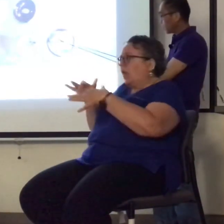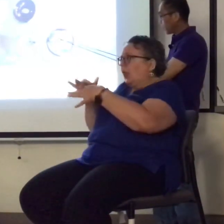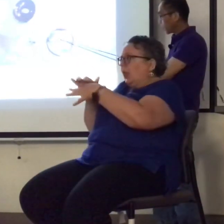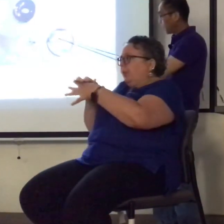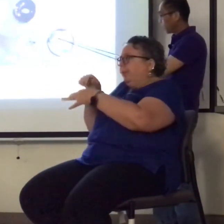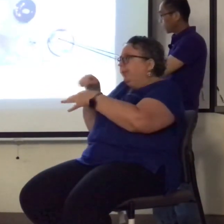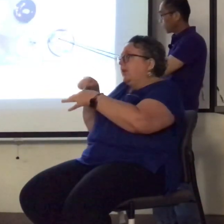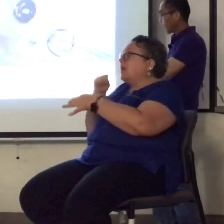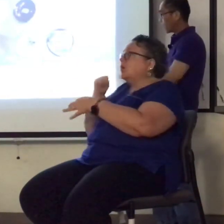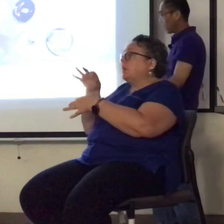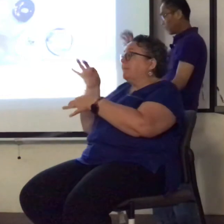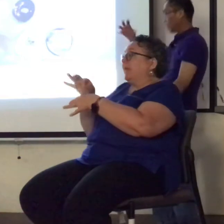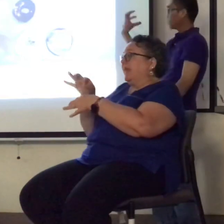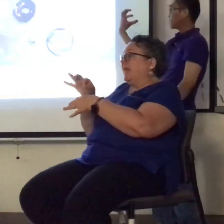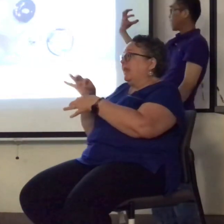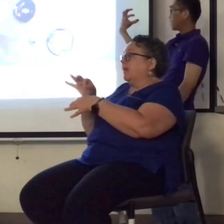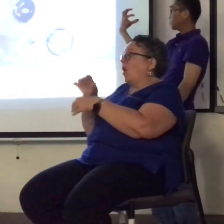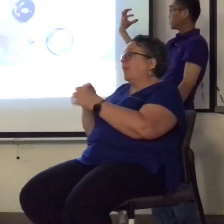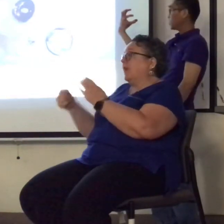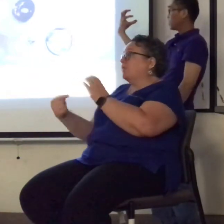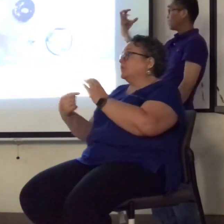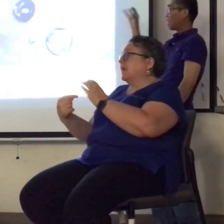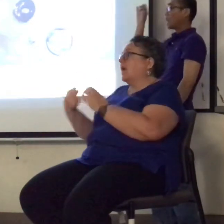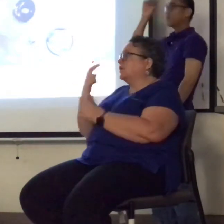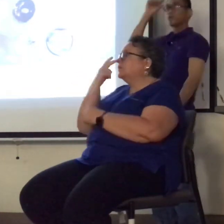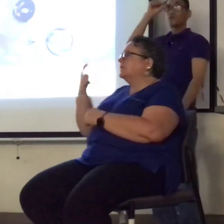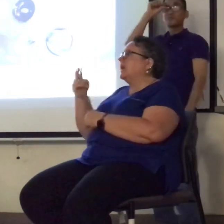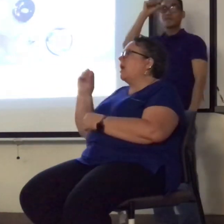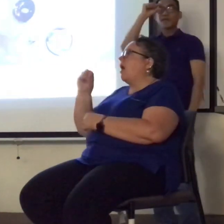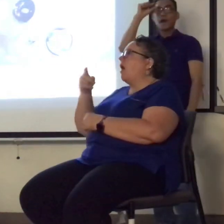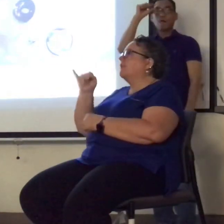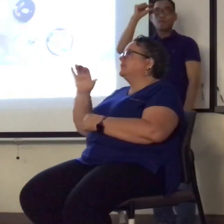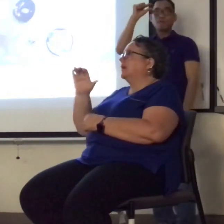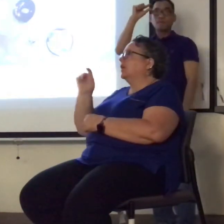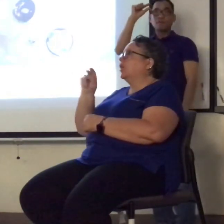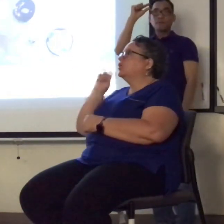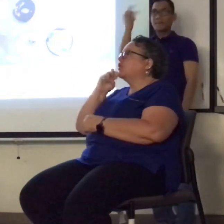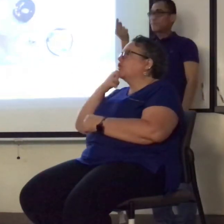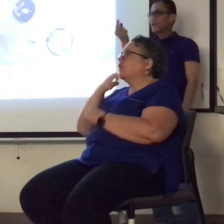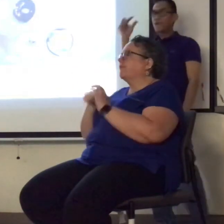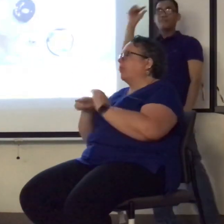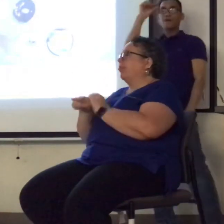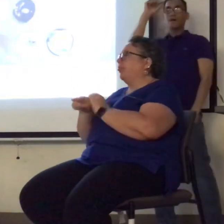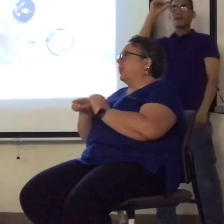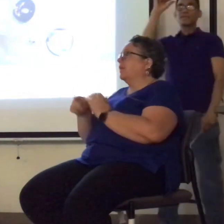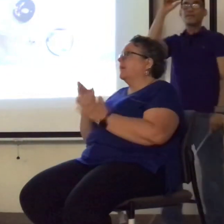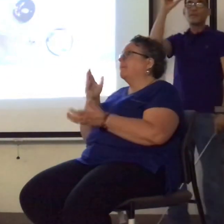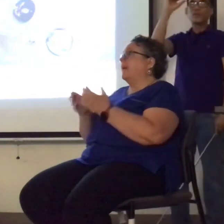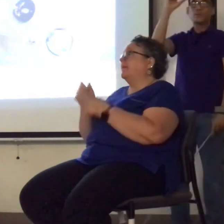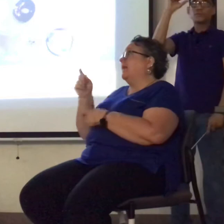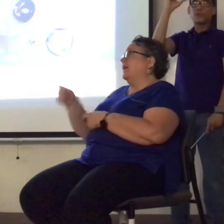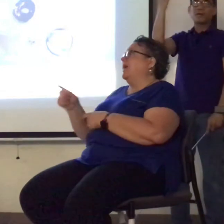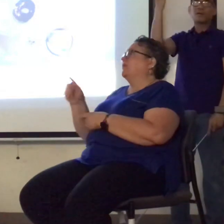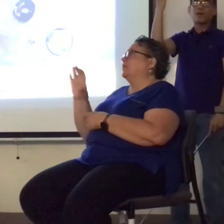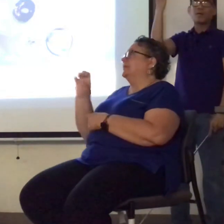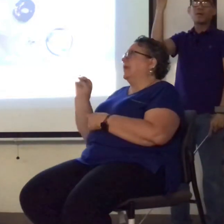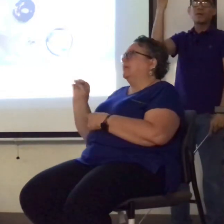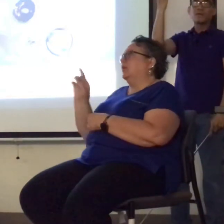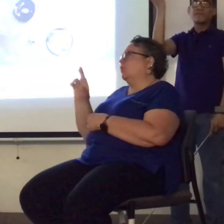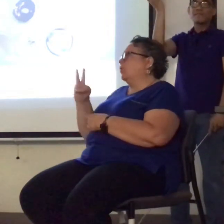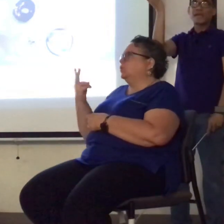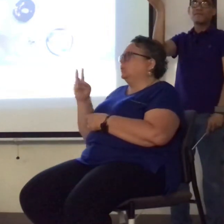Basically, you poke a pin through that, on the other side you should see optic nerve sticking out. Maybe they gave you a centimeter or two, I don't